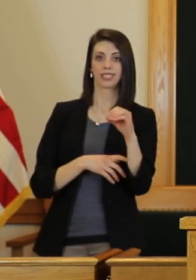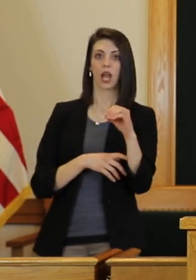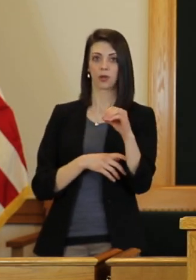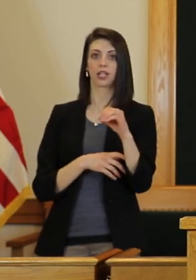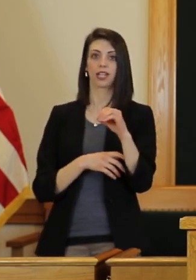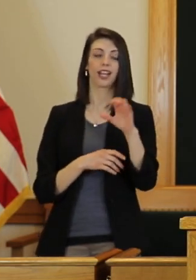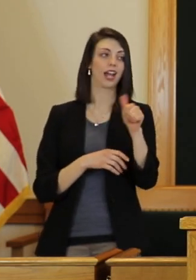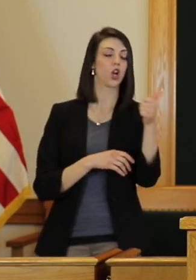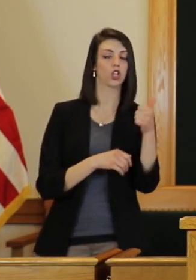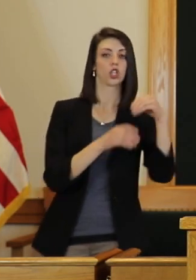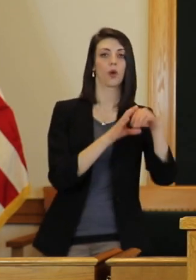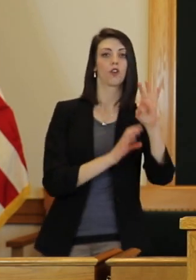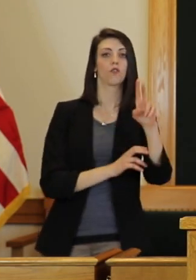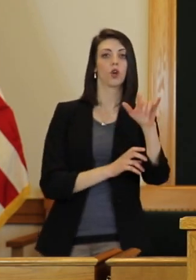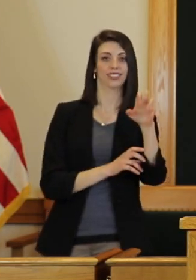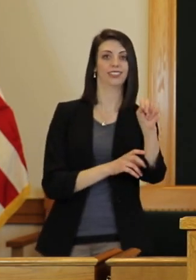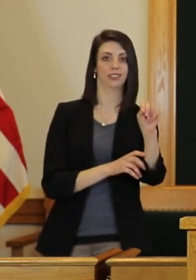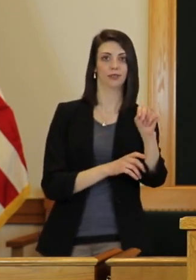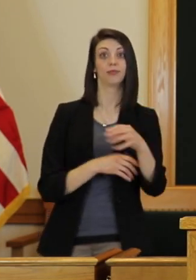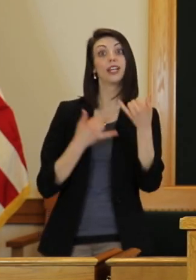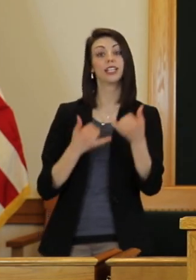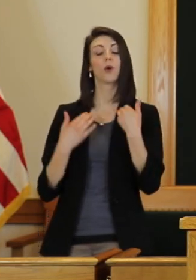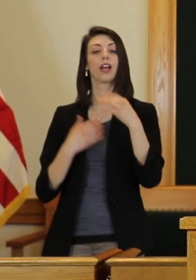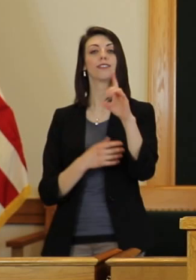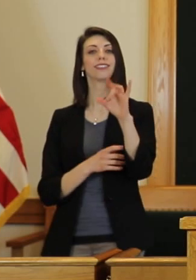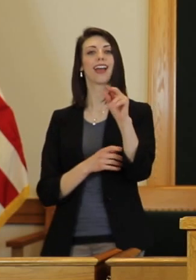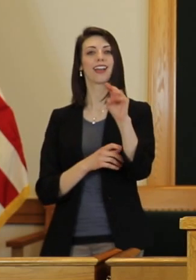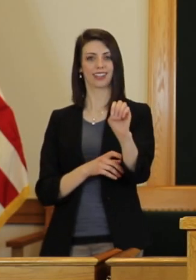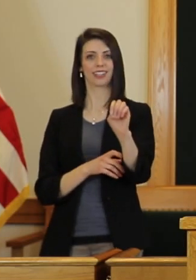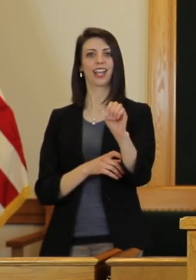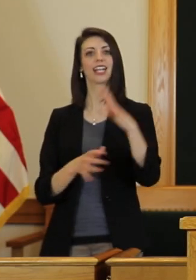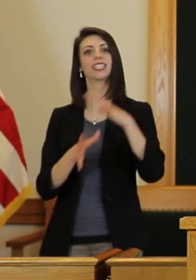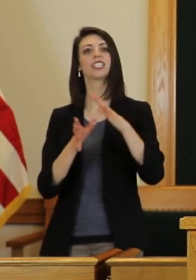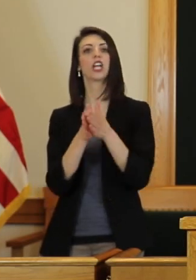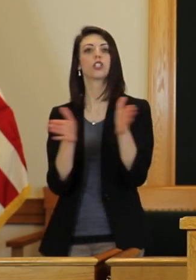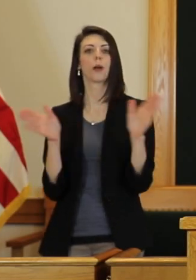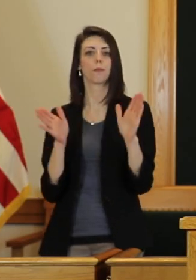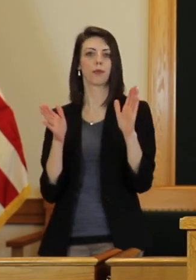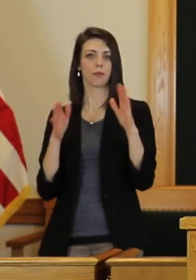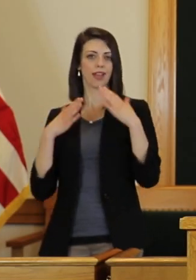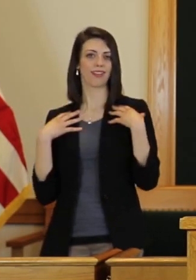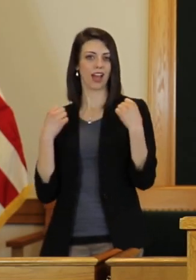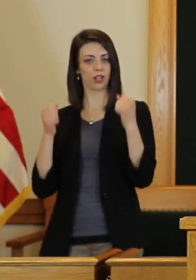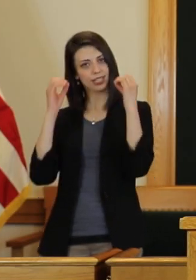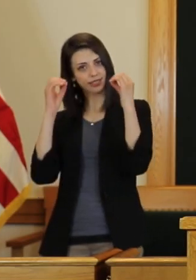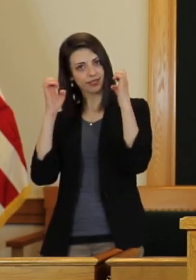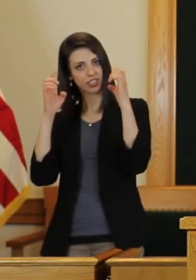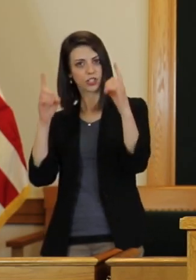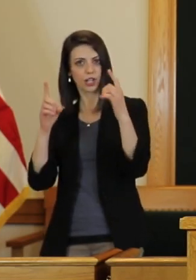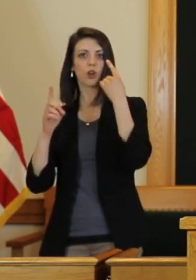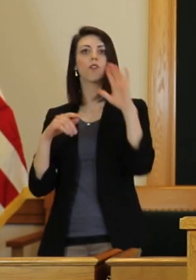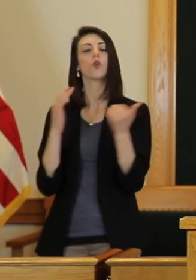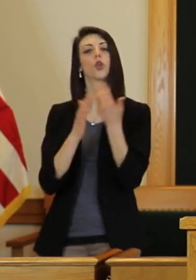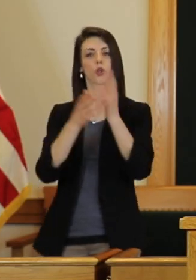Fulton. Now I will ask Diane Oldenburg, Senior Public Health Educator for the County Health Department, for an